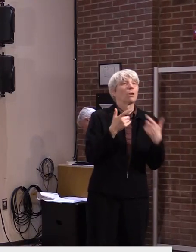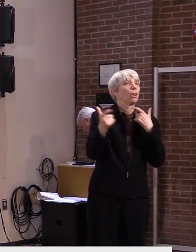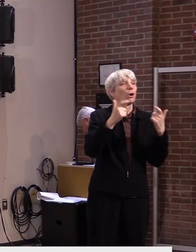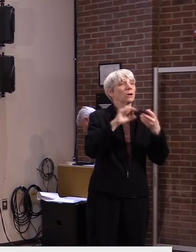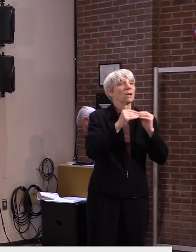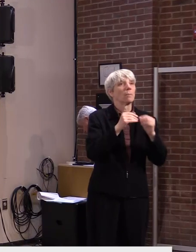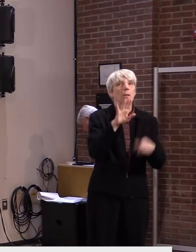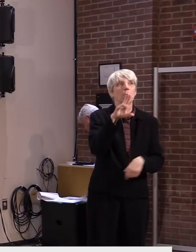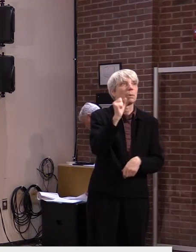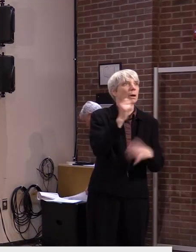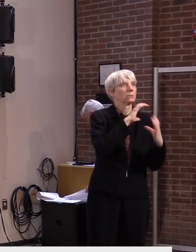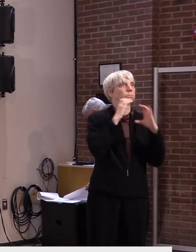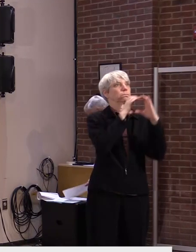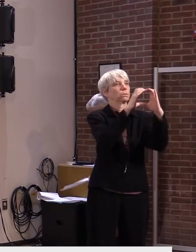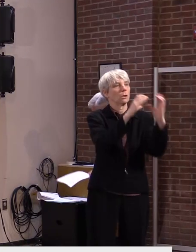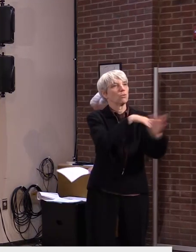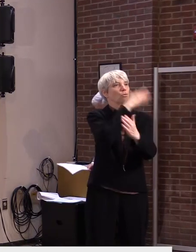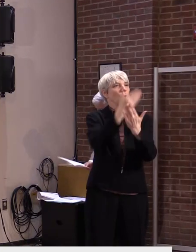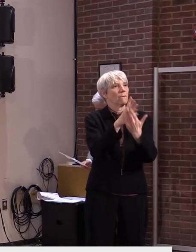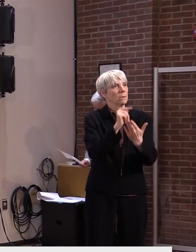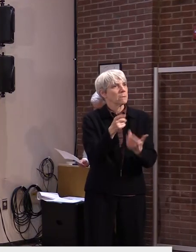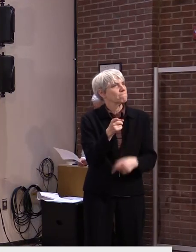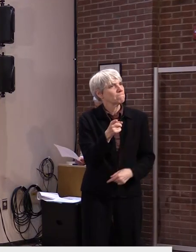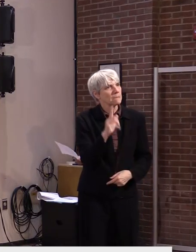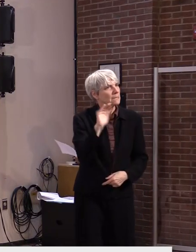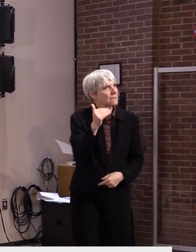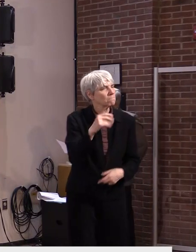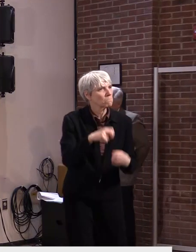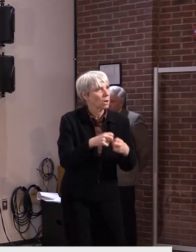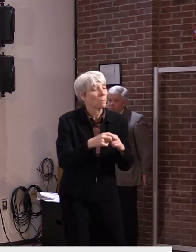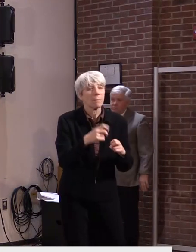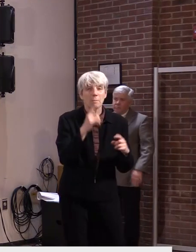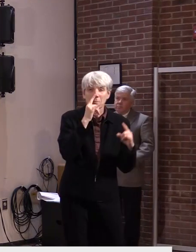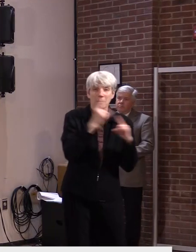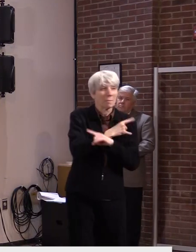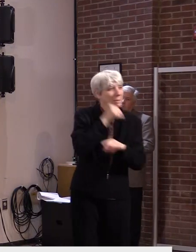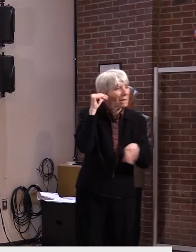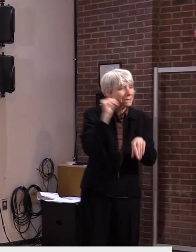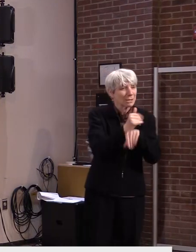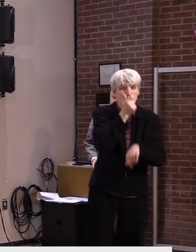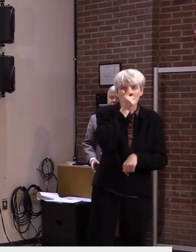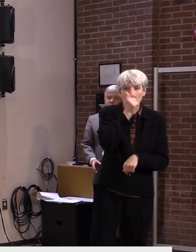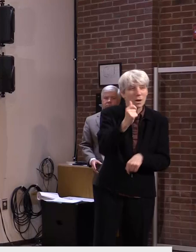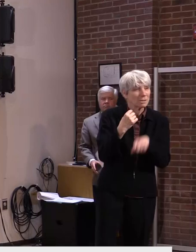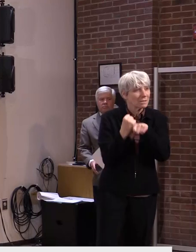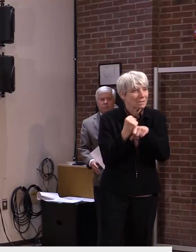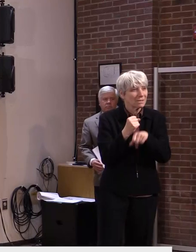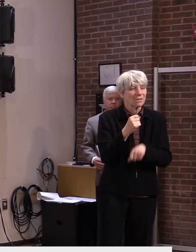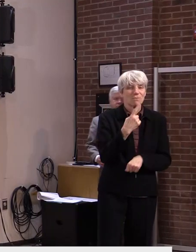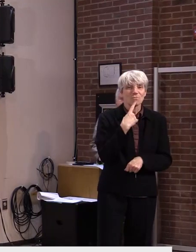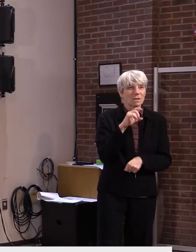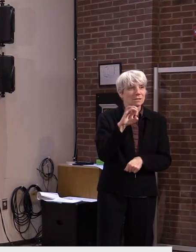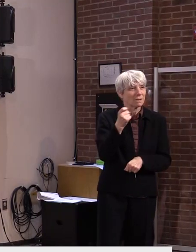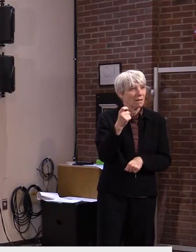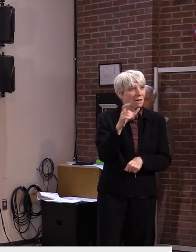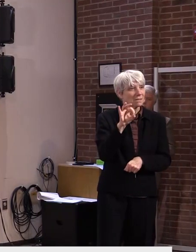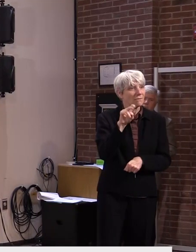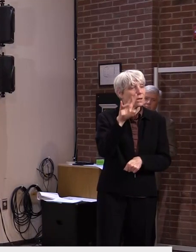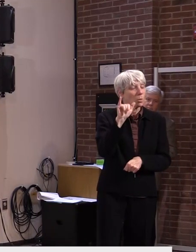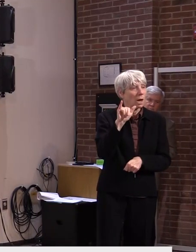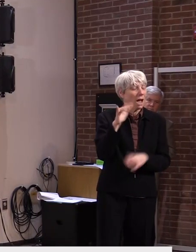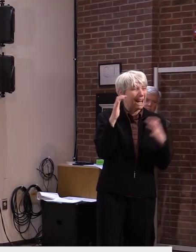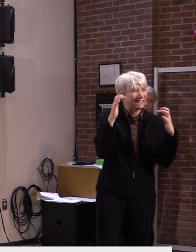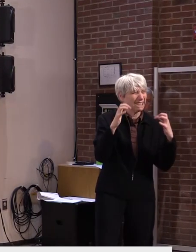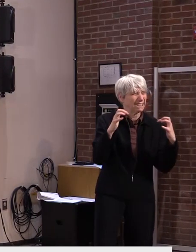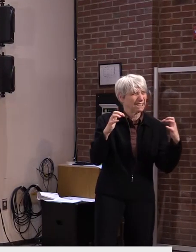any of you that watched the Red Sox last night at Fenway, I mean, it was a lot of people.